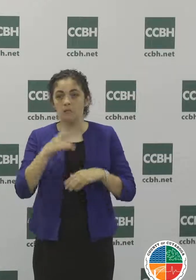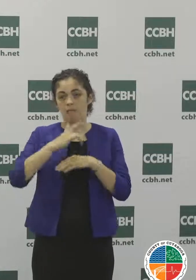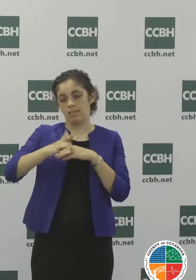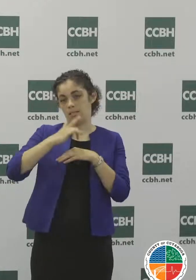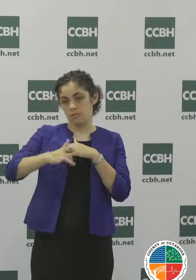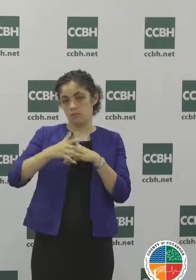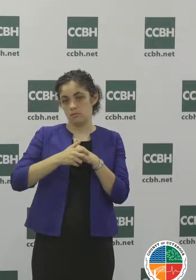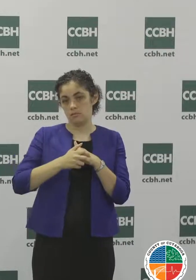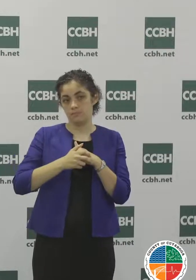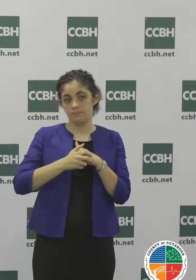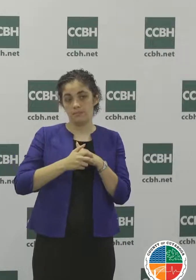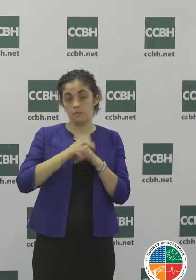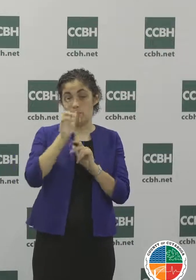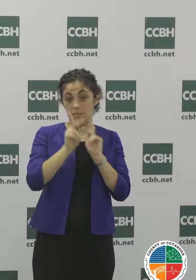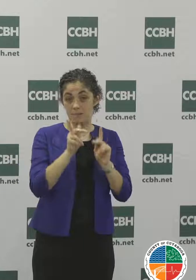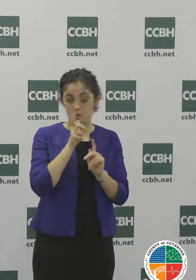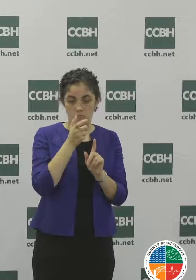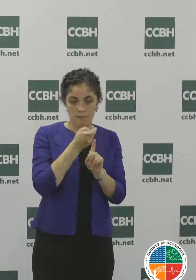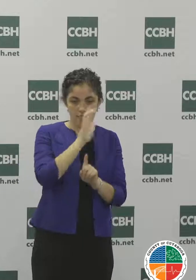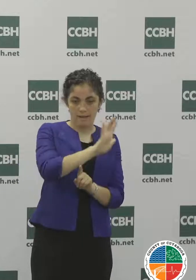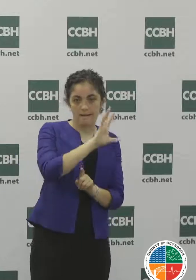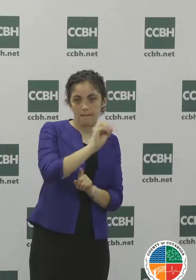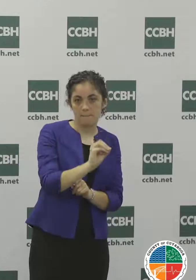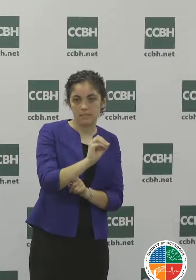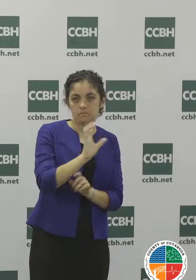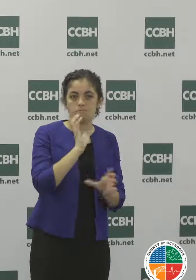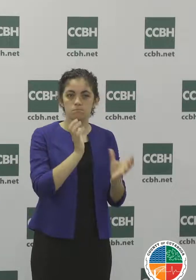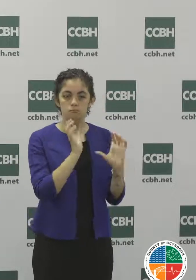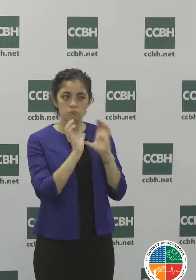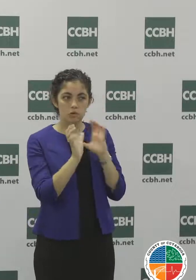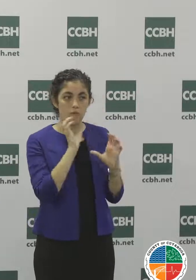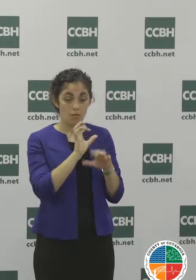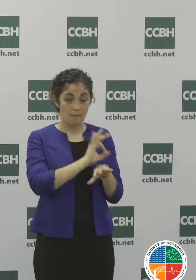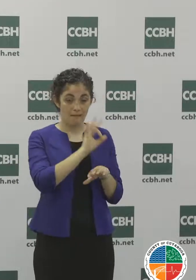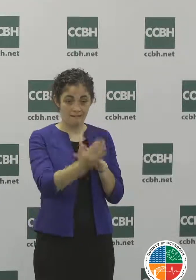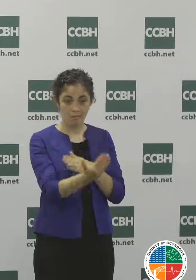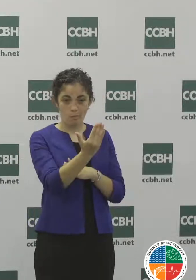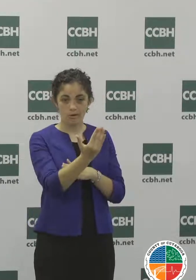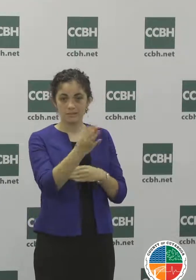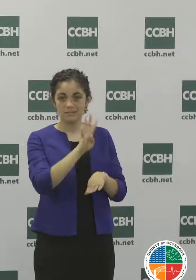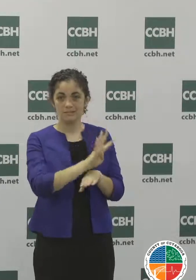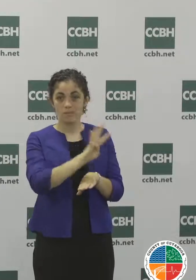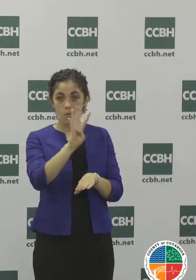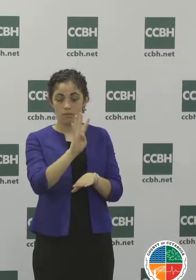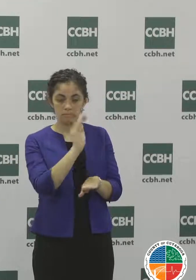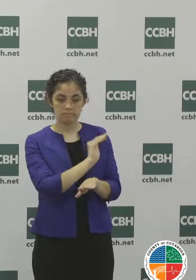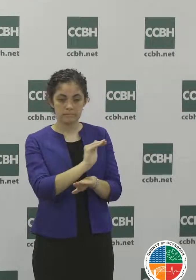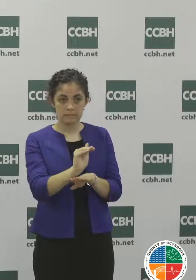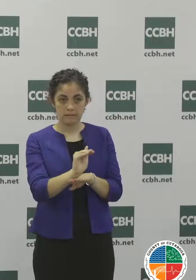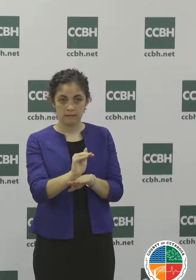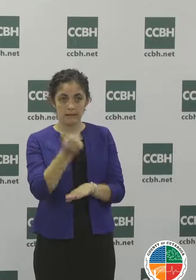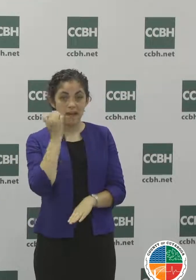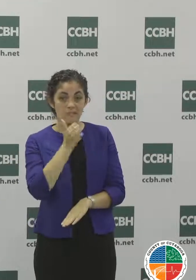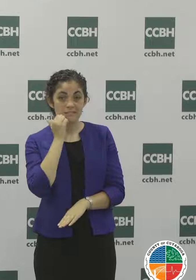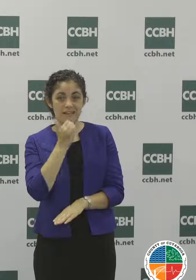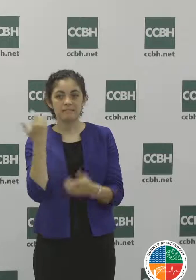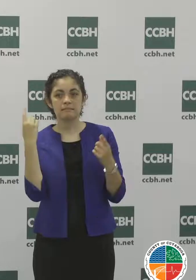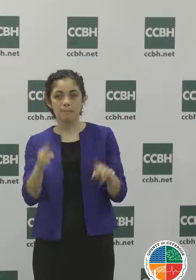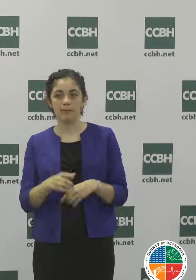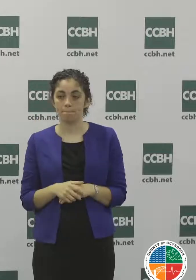available from the participating companies to chat with you from 9 a.m. to 4 p.m. each day that the fair is going